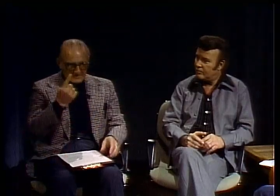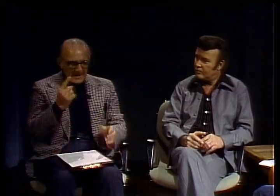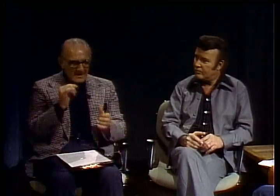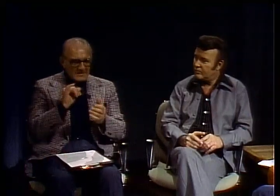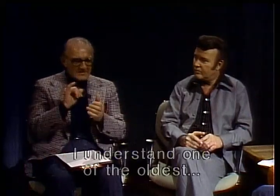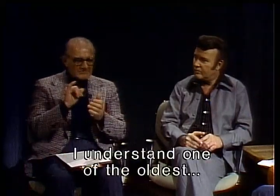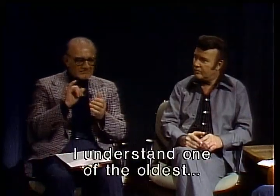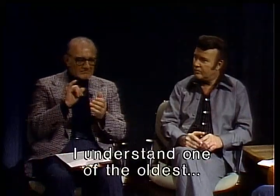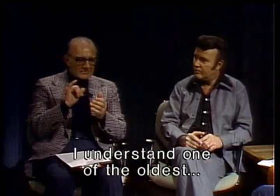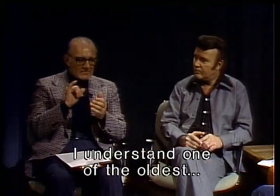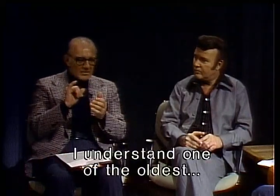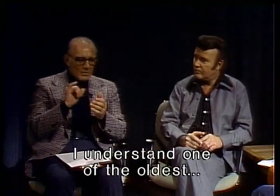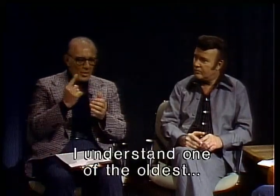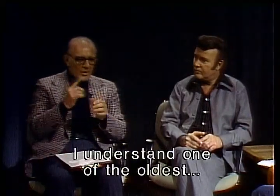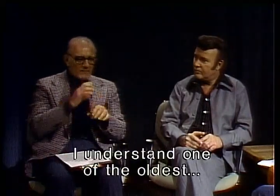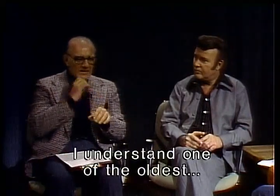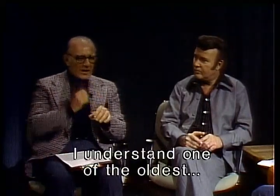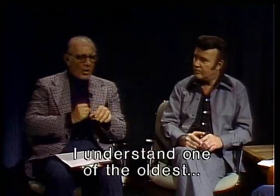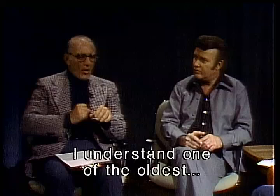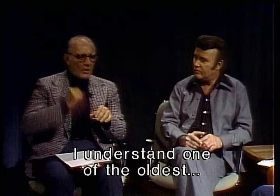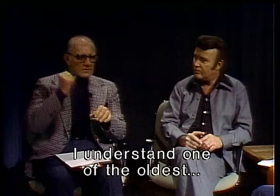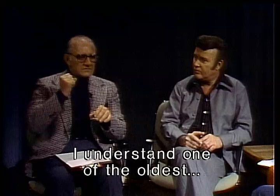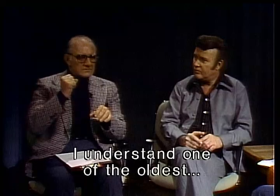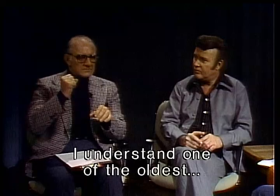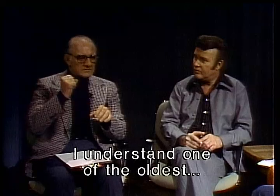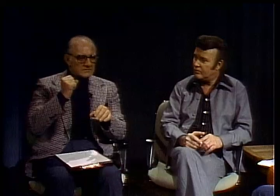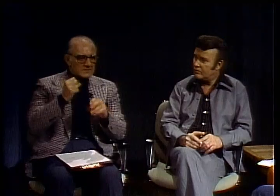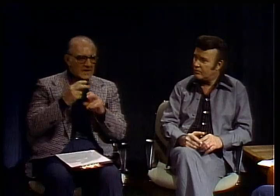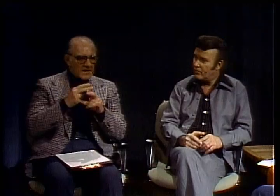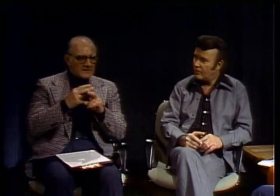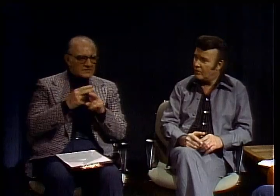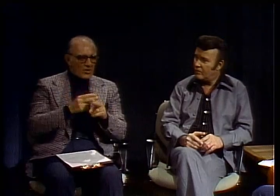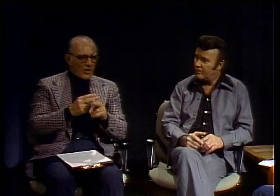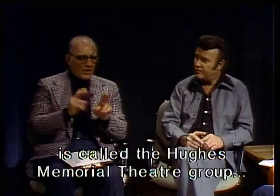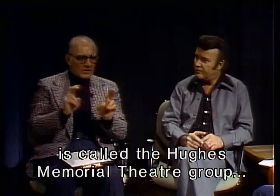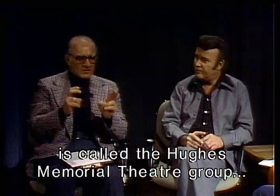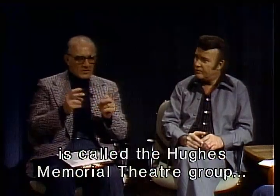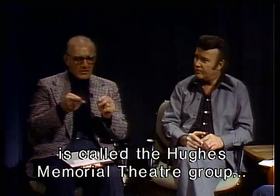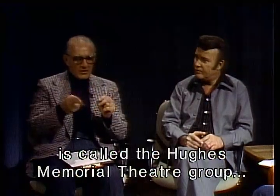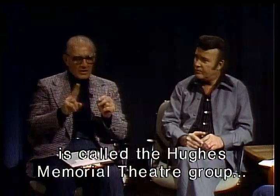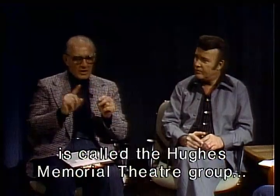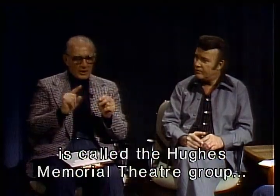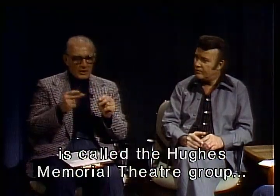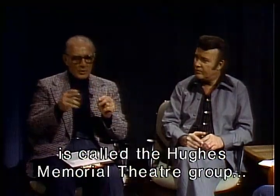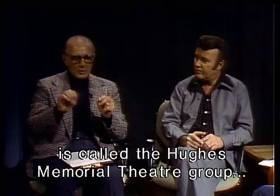Understand, one of the oldest is called the Hughes